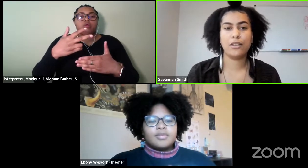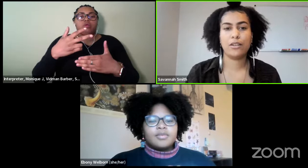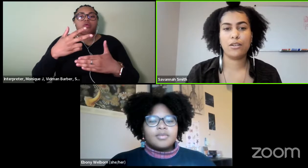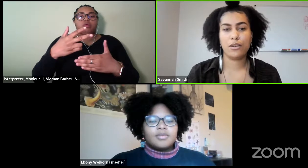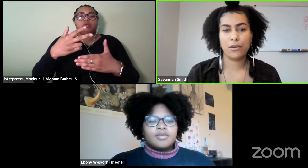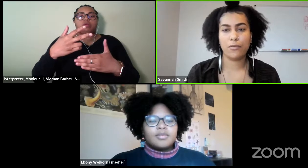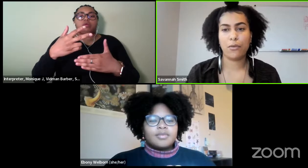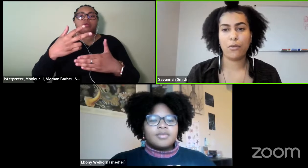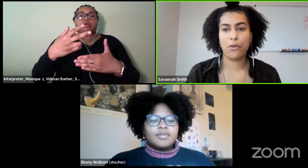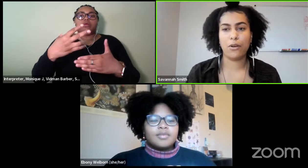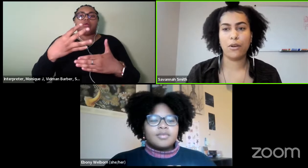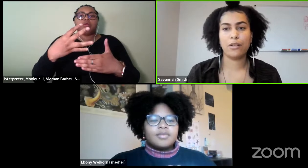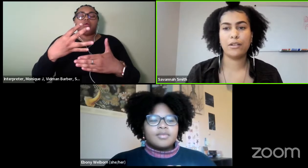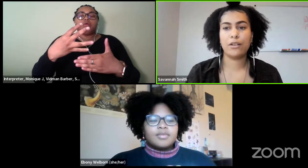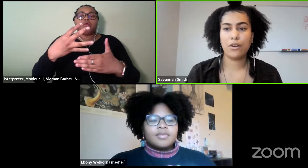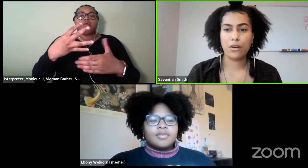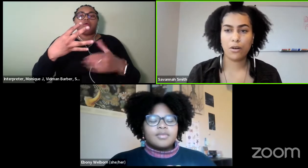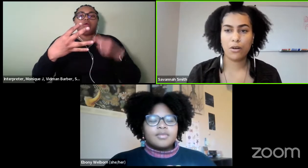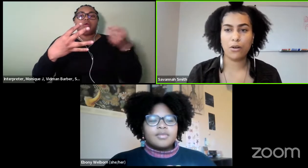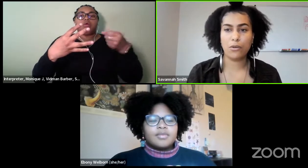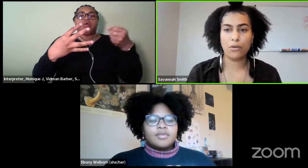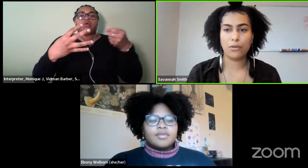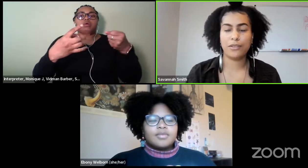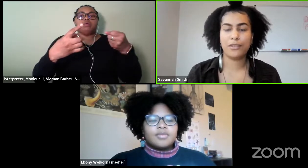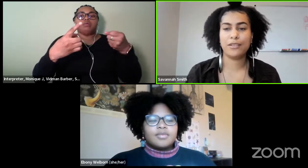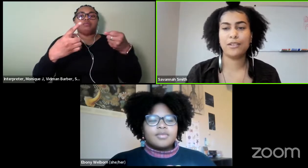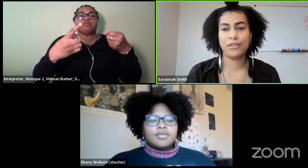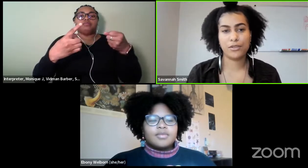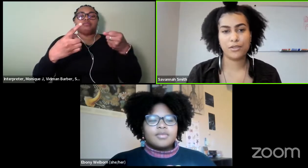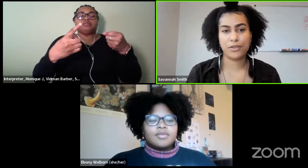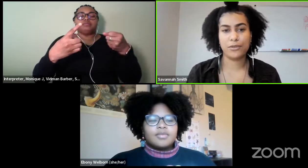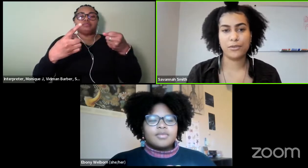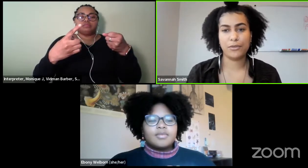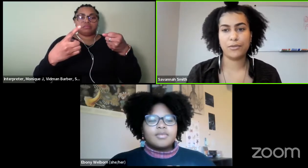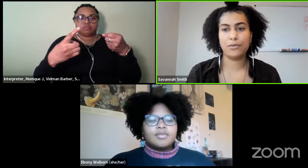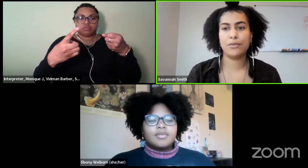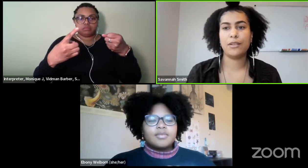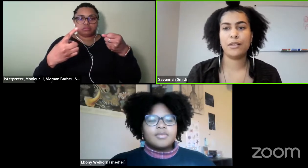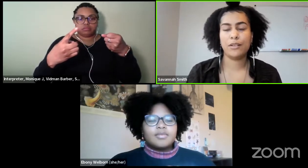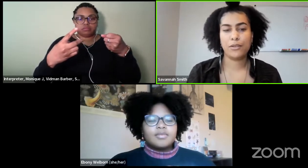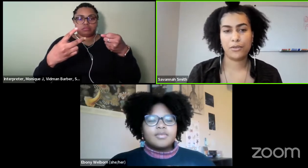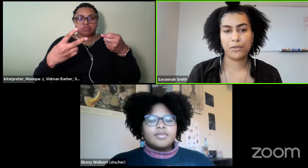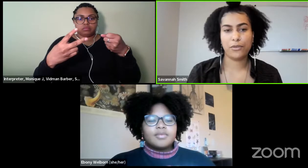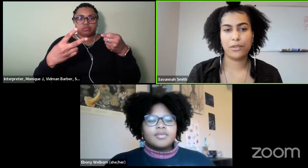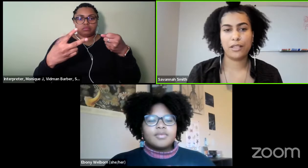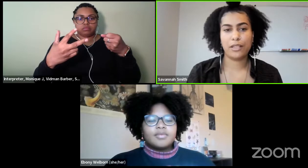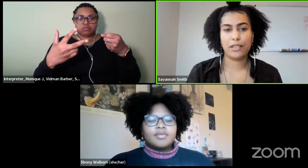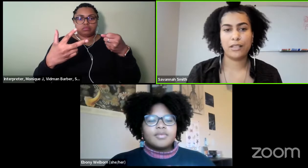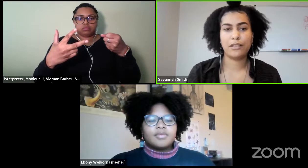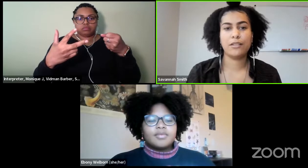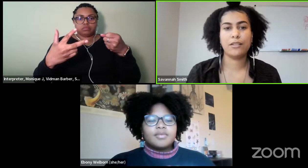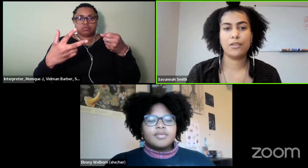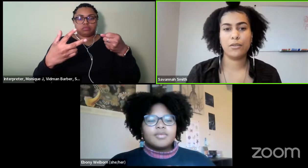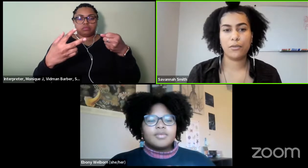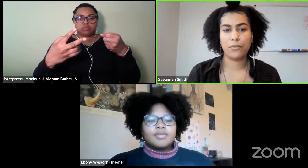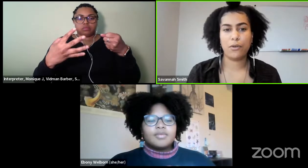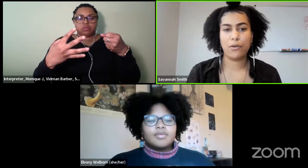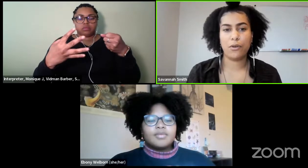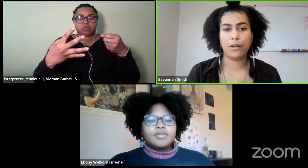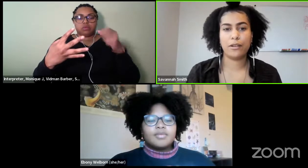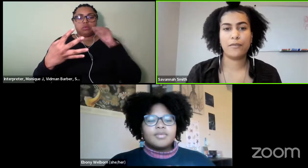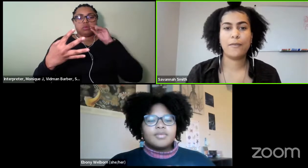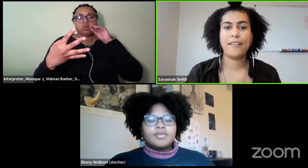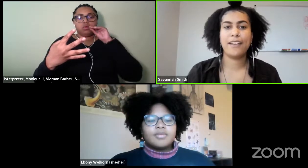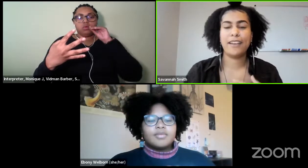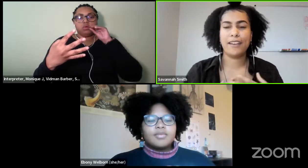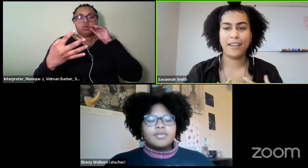3, 4, hold, 2, 3,